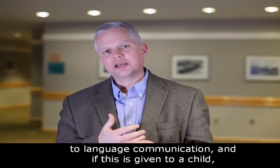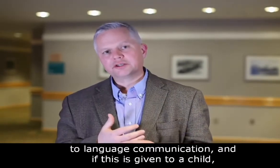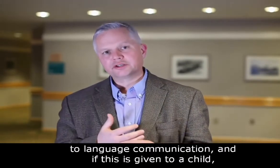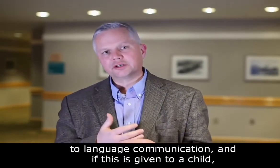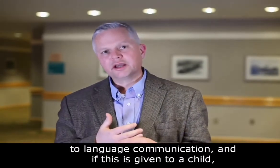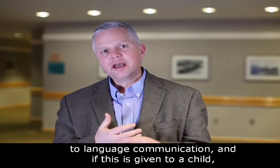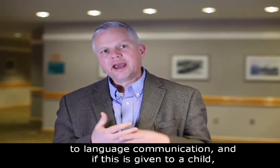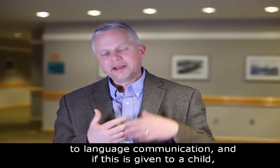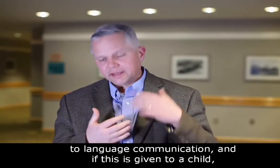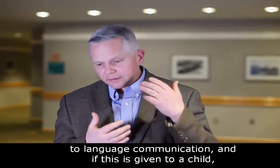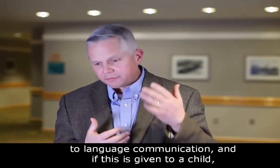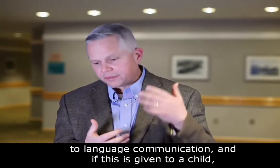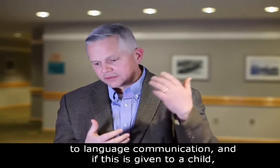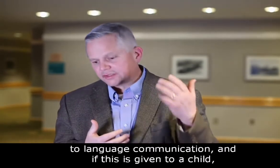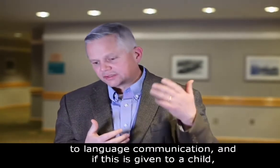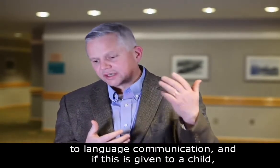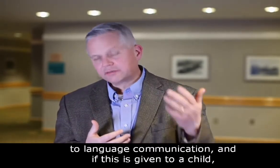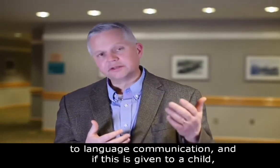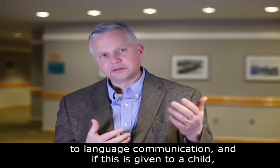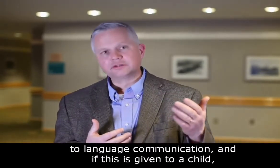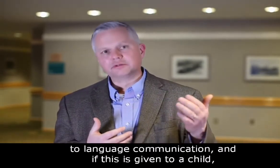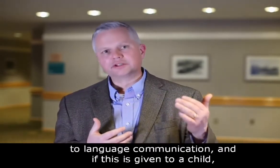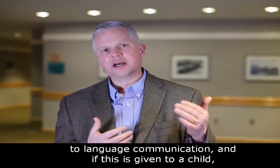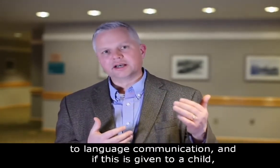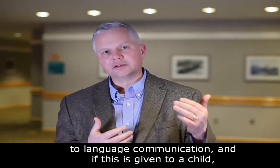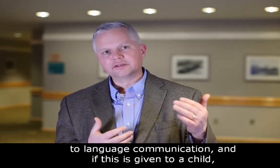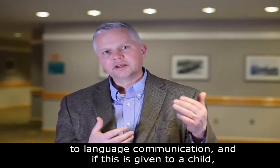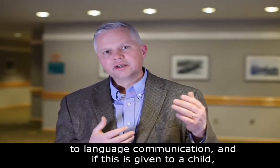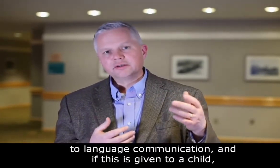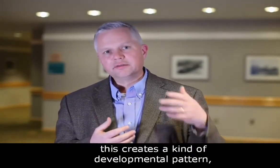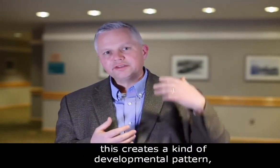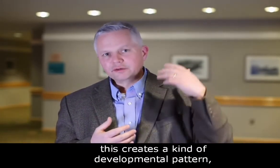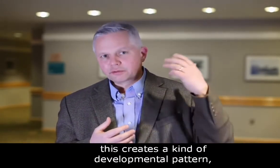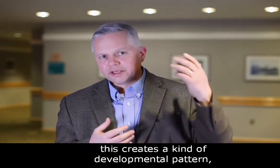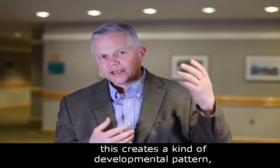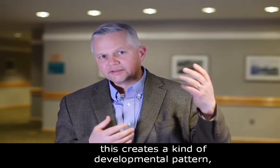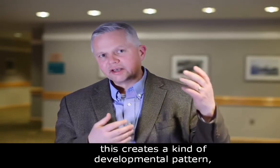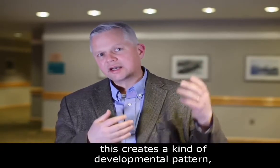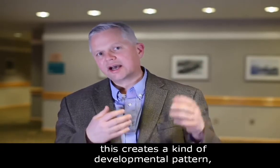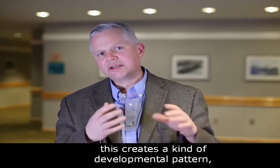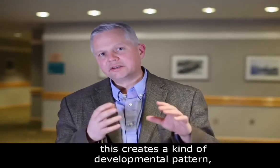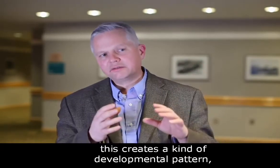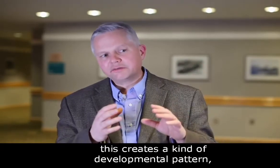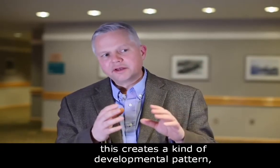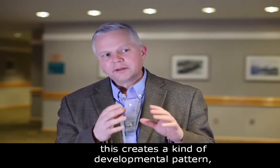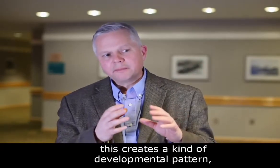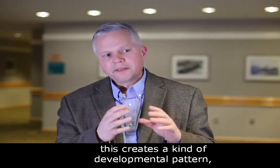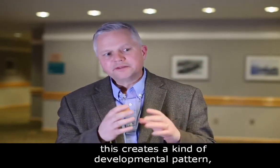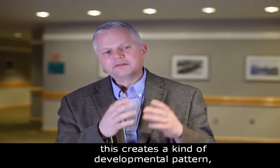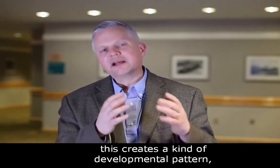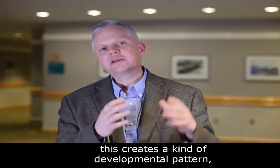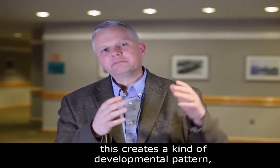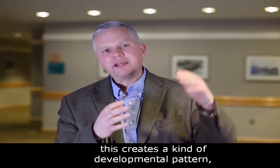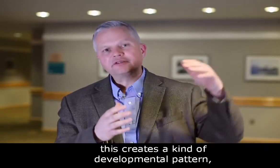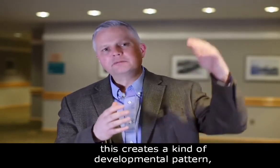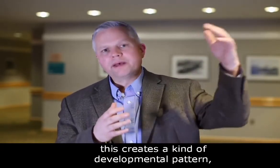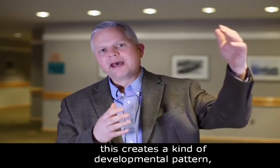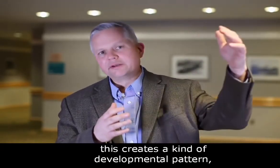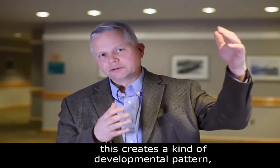communication. And if this is given to a child, this creates a kind of developmental pattern,